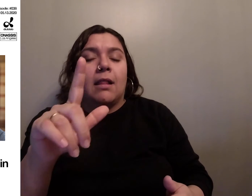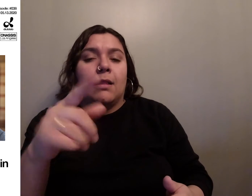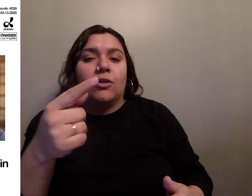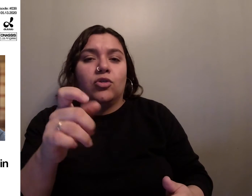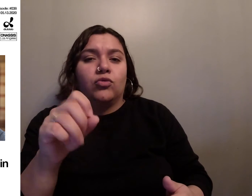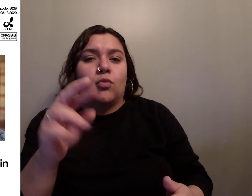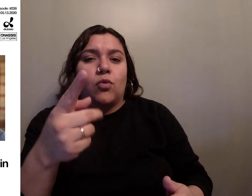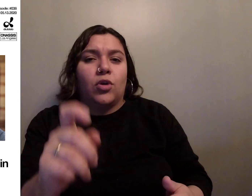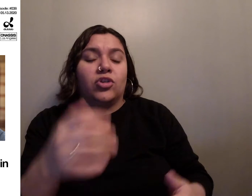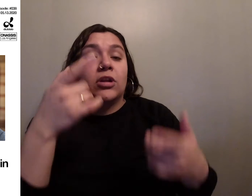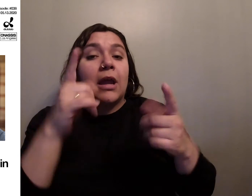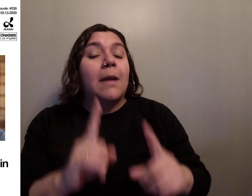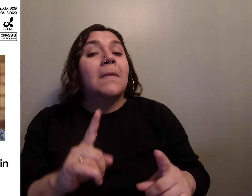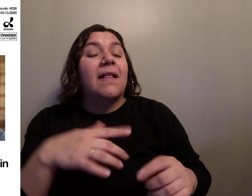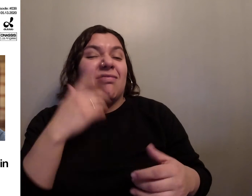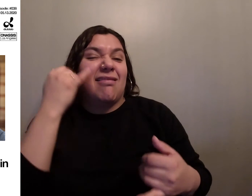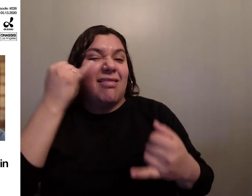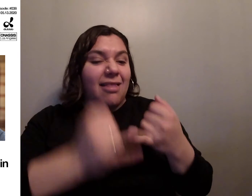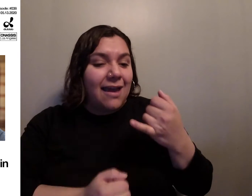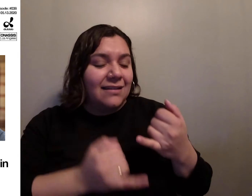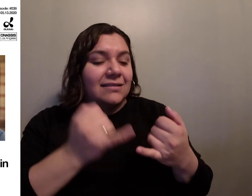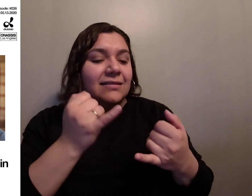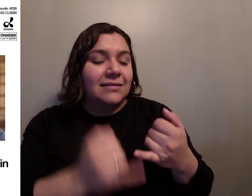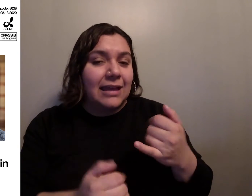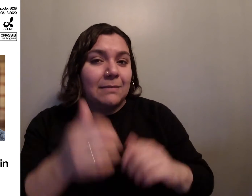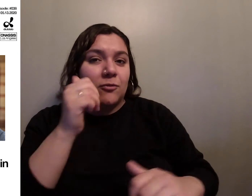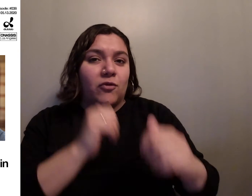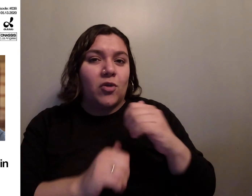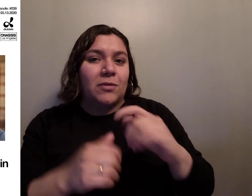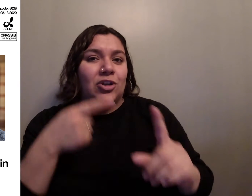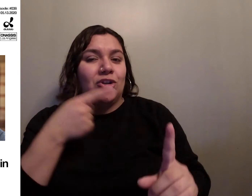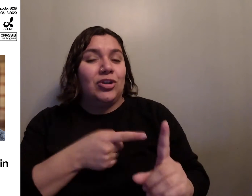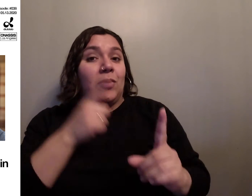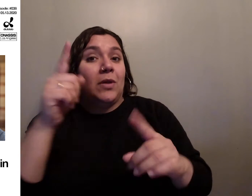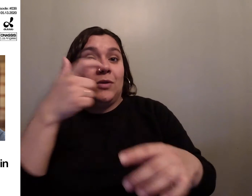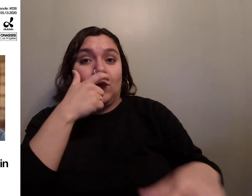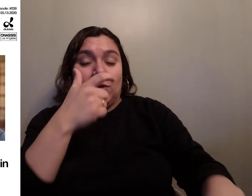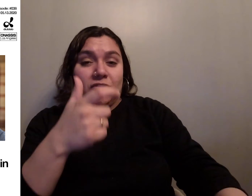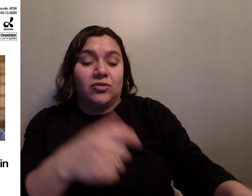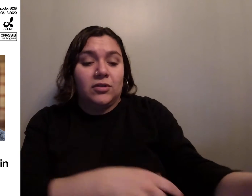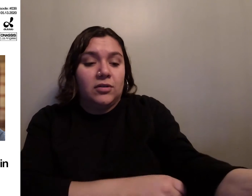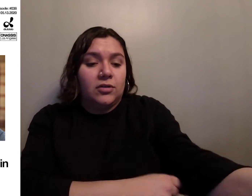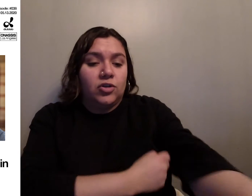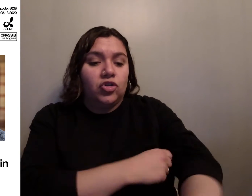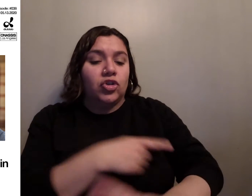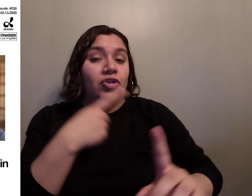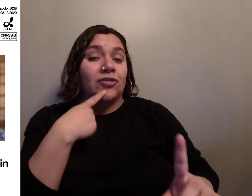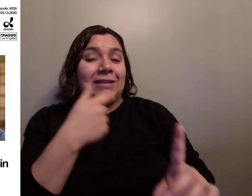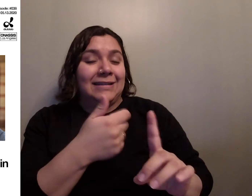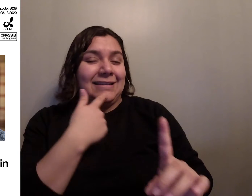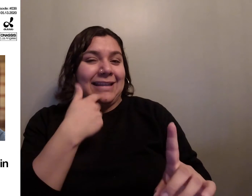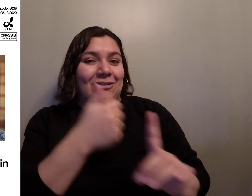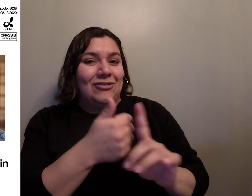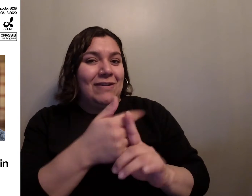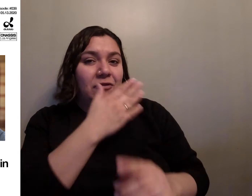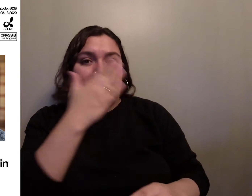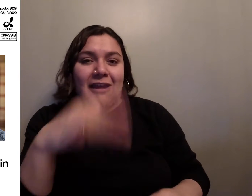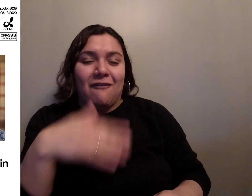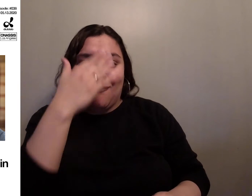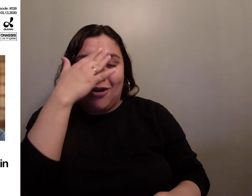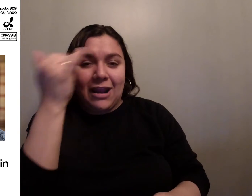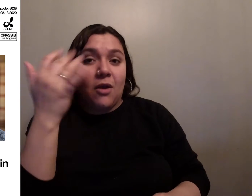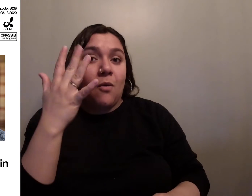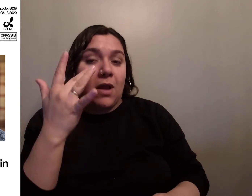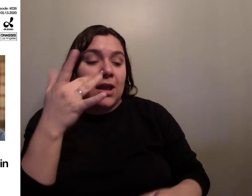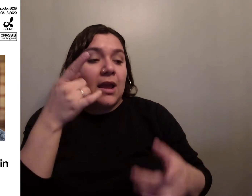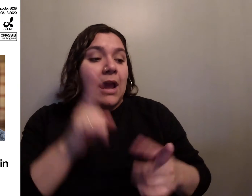pleasure of speaking with Linnell George, and the very, very last performance she went to, which